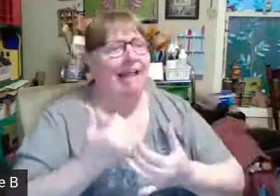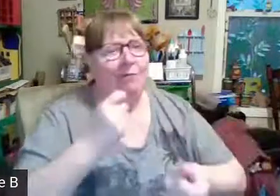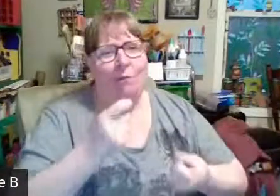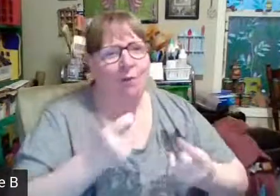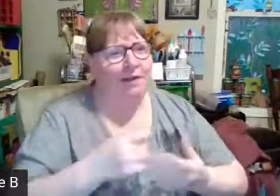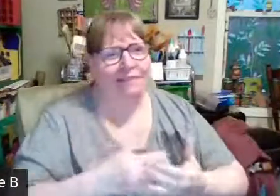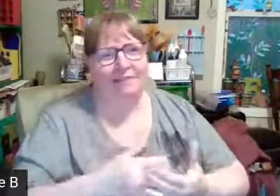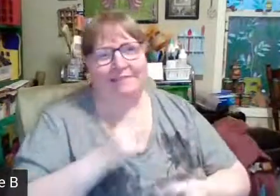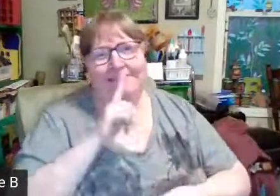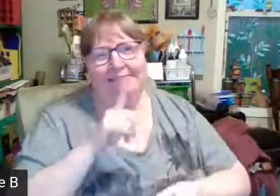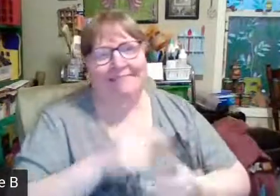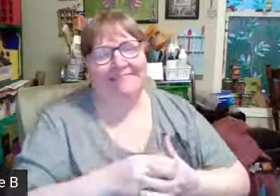hungry.